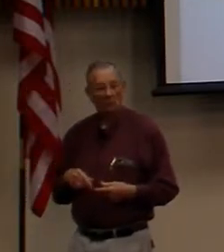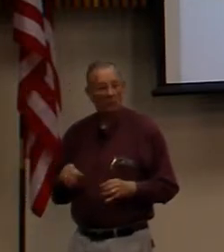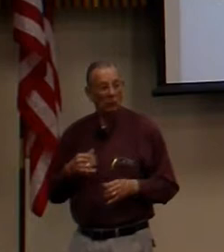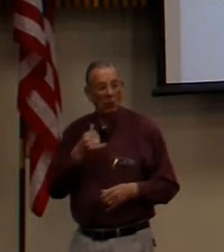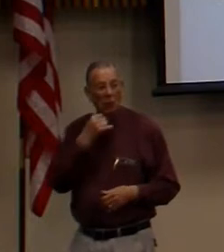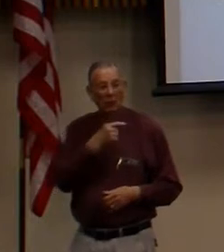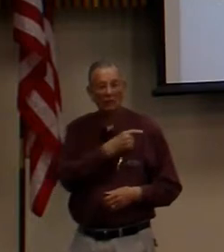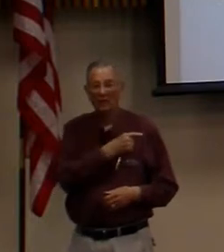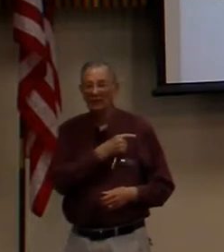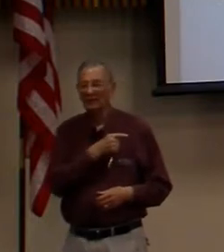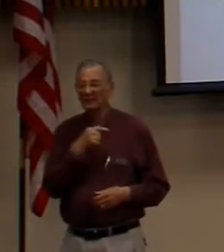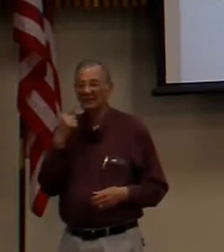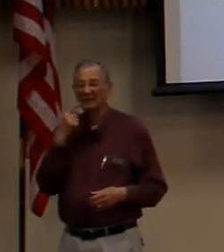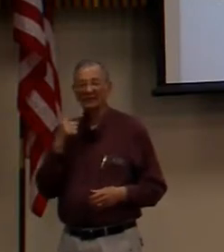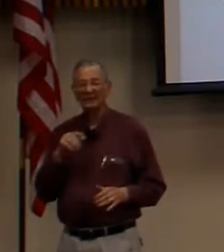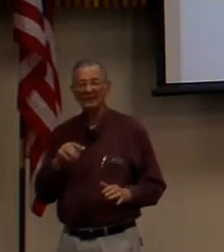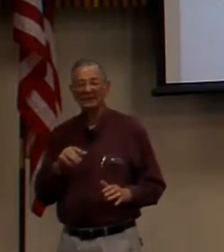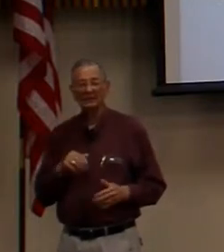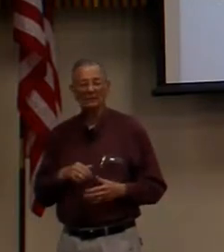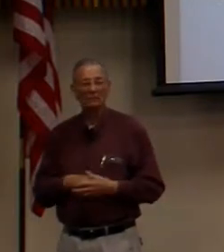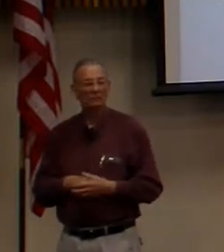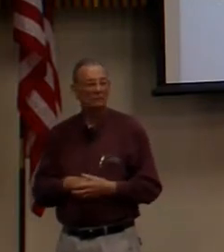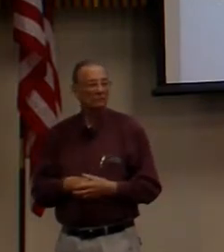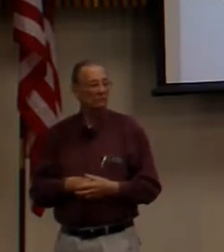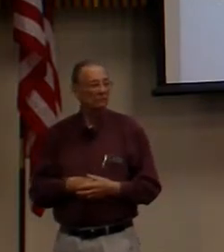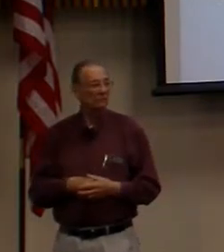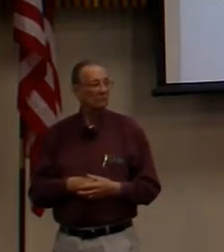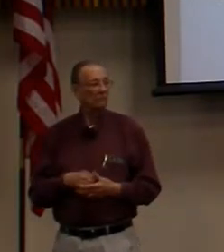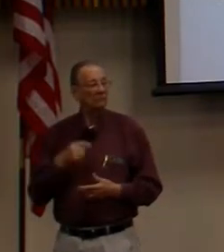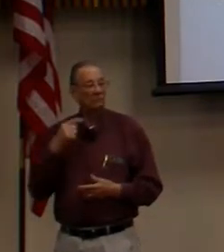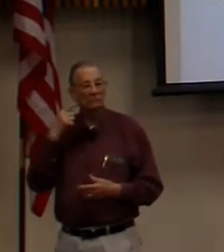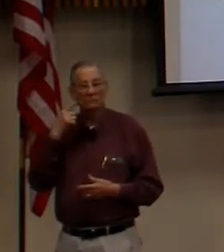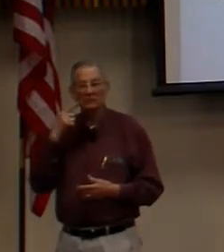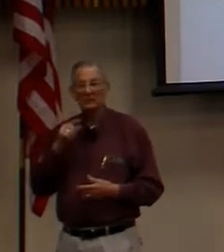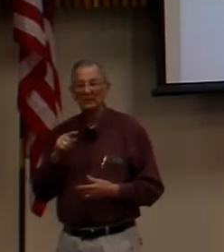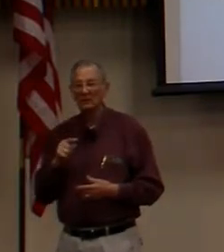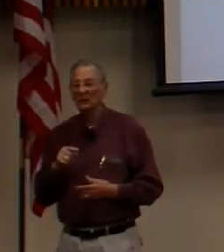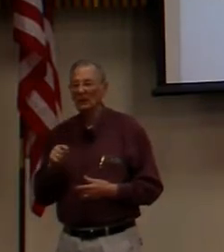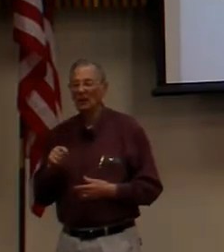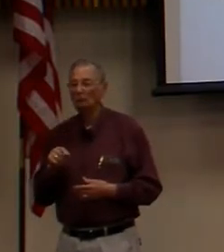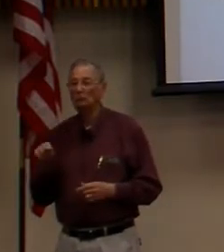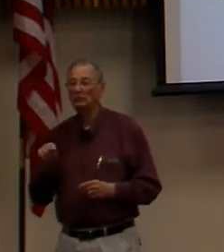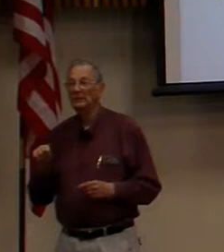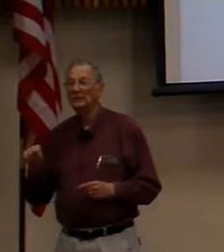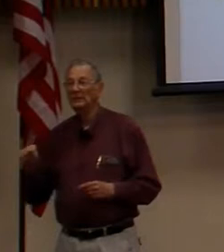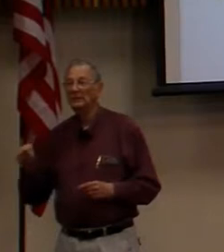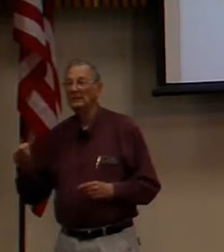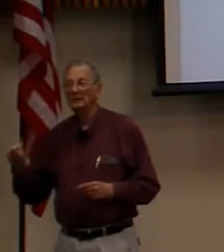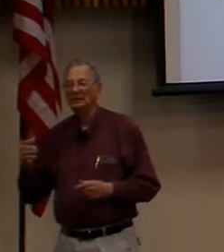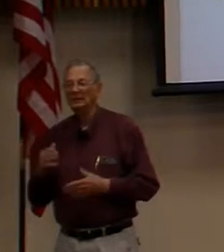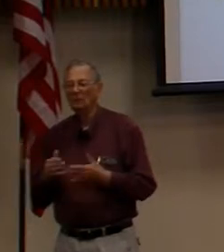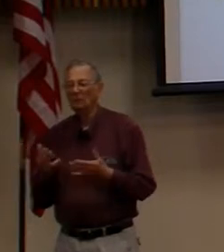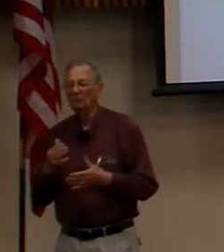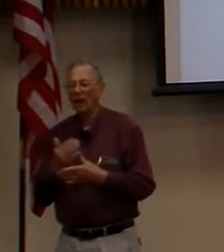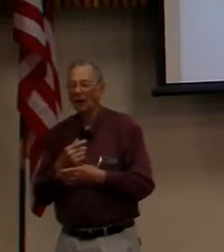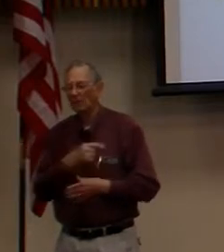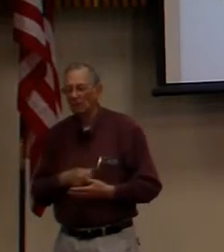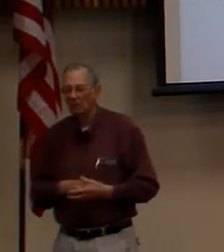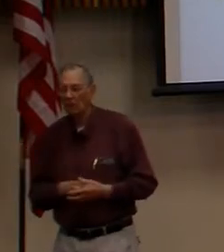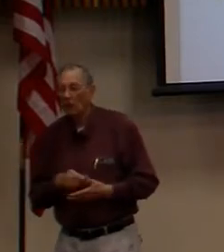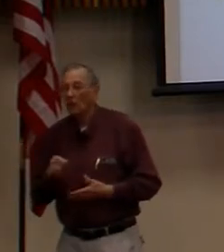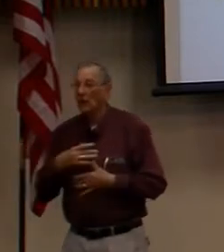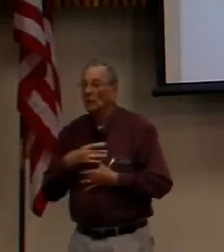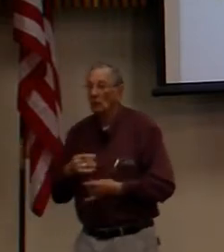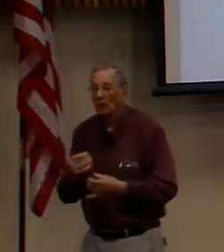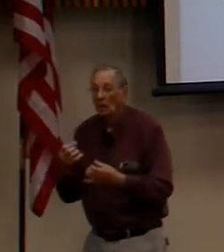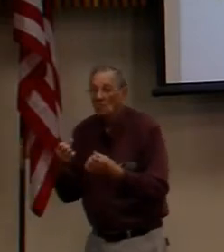mic? No? Okay. And so it's a retirement village, but you would be impressed with the number of young